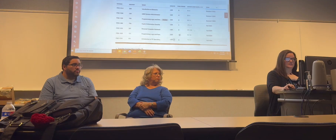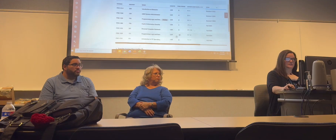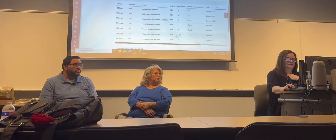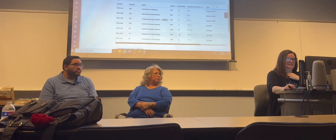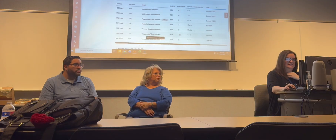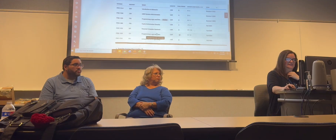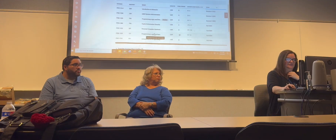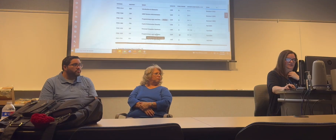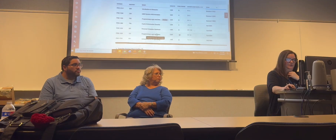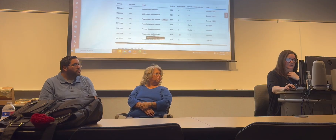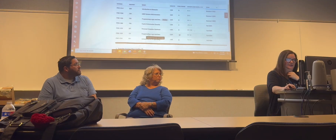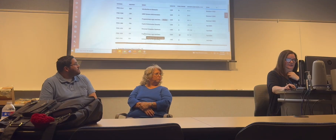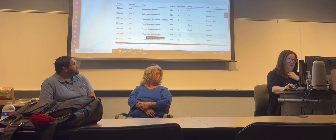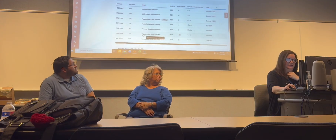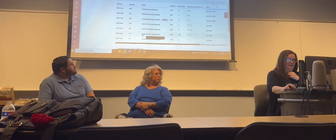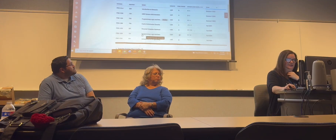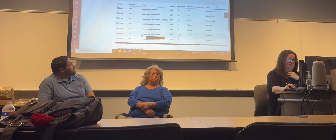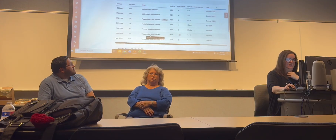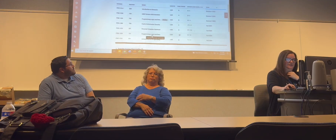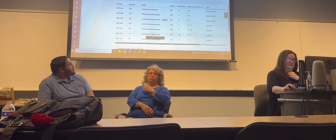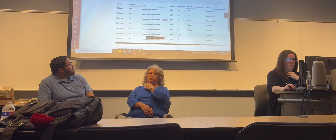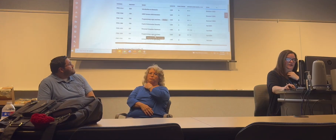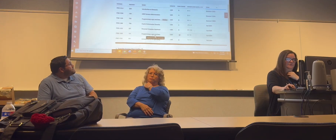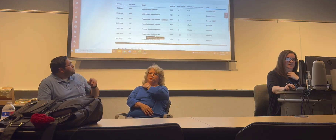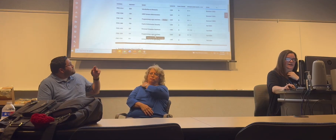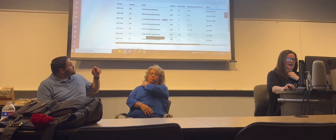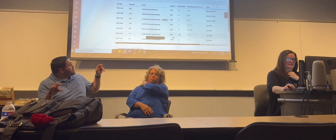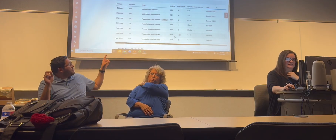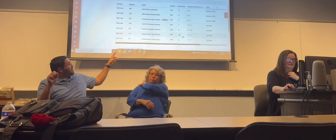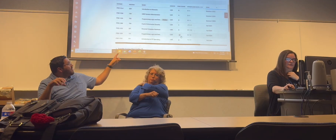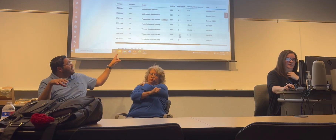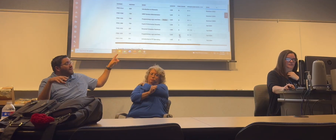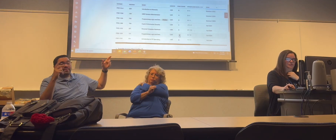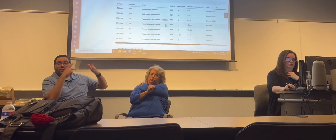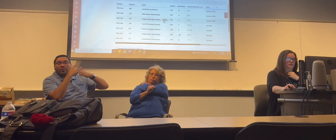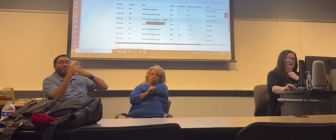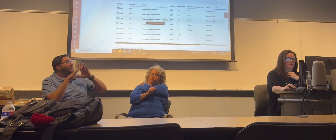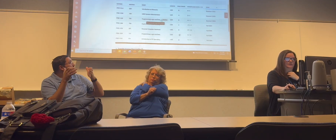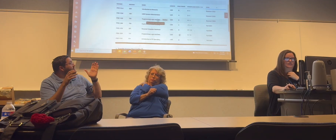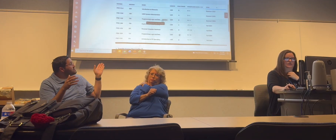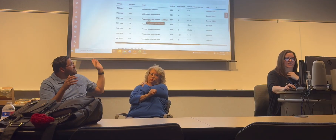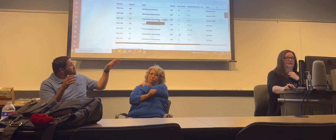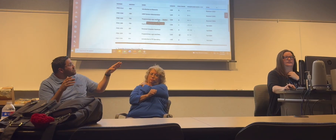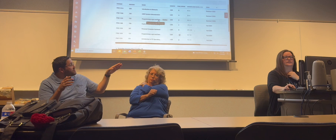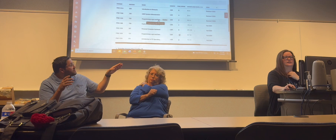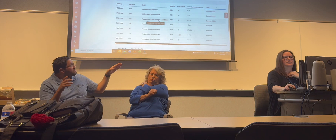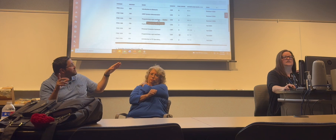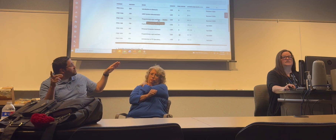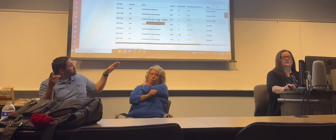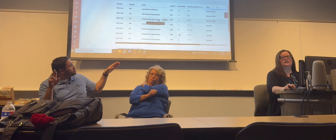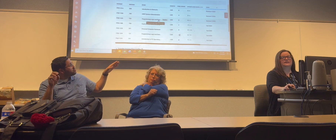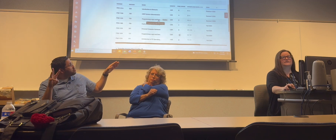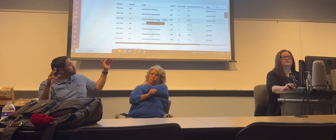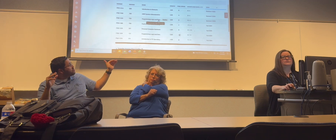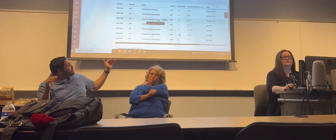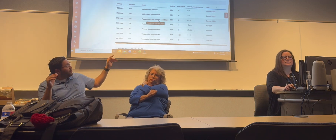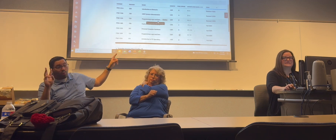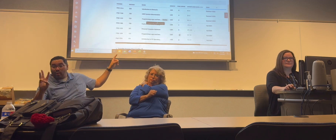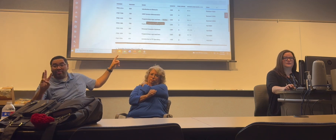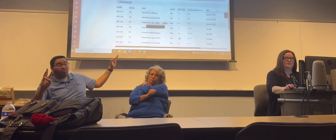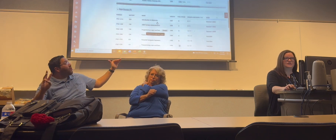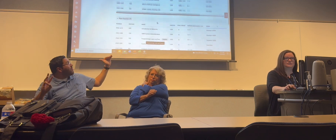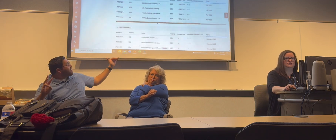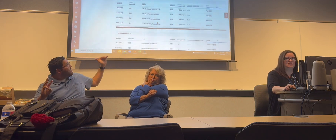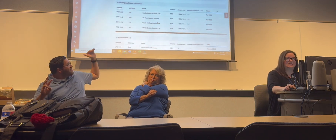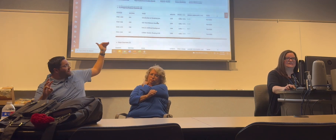You can also see, that he took this programming class, withdrew, and he retook it here. So it gives you the